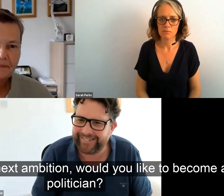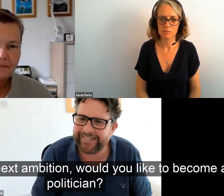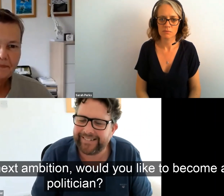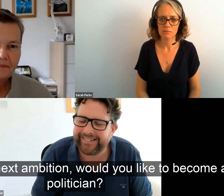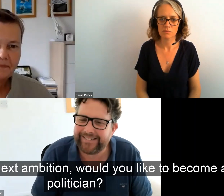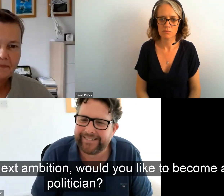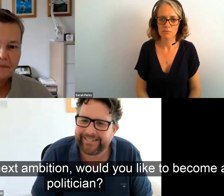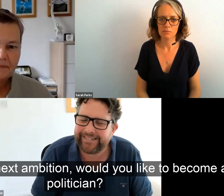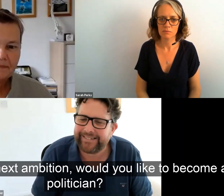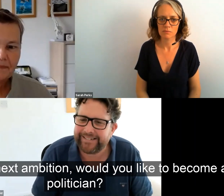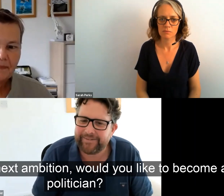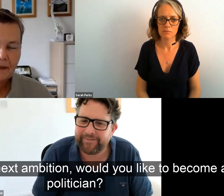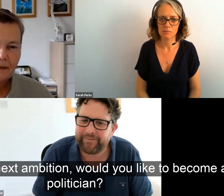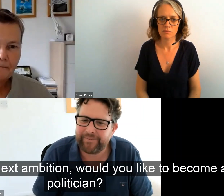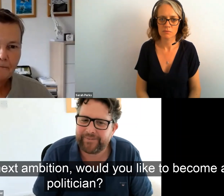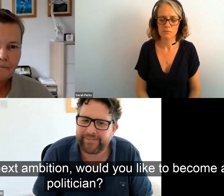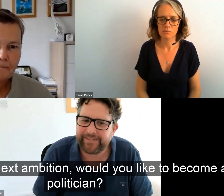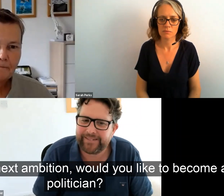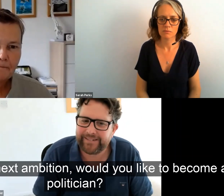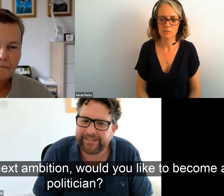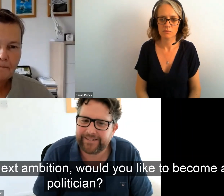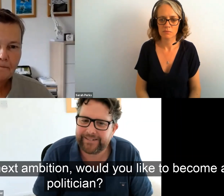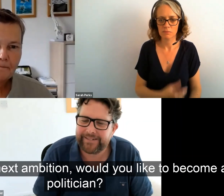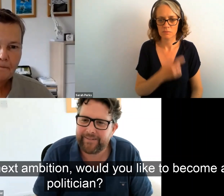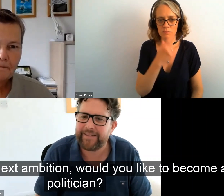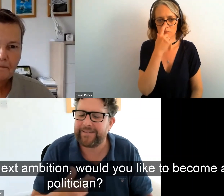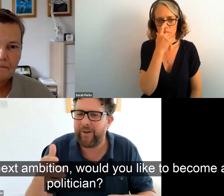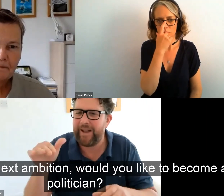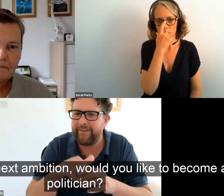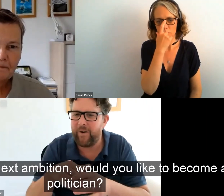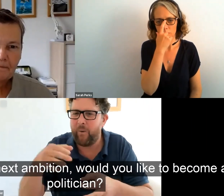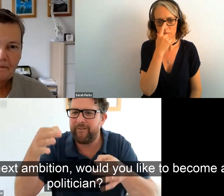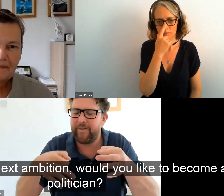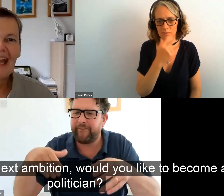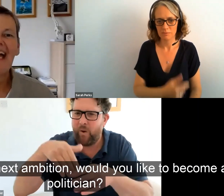next ambition, would you like to become a politician?